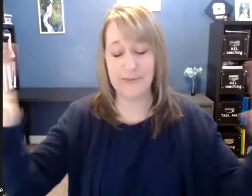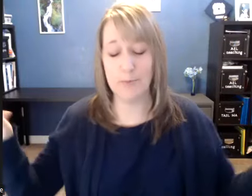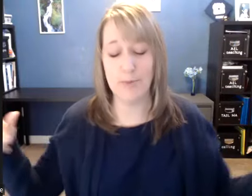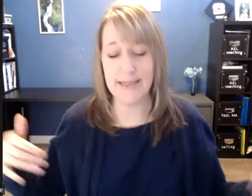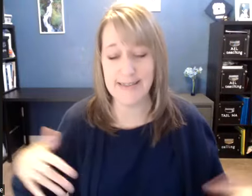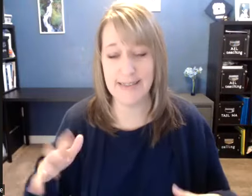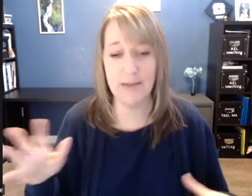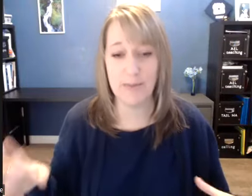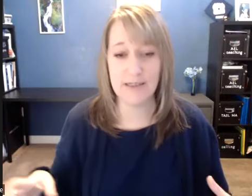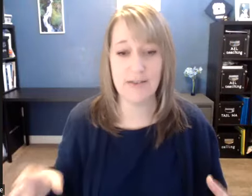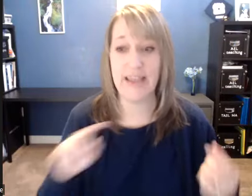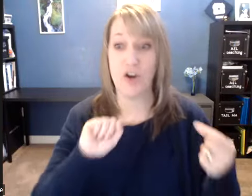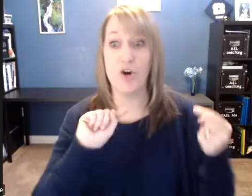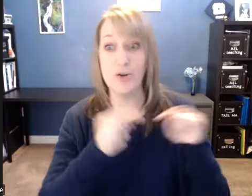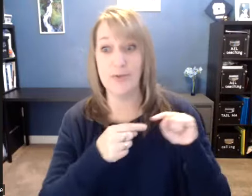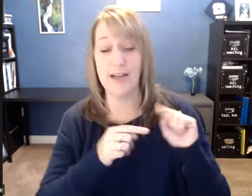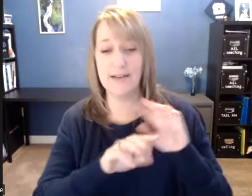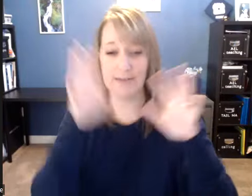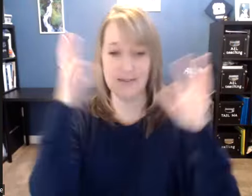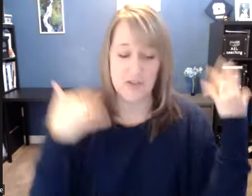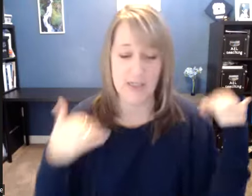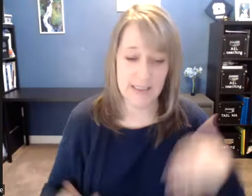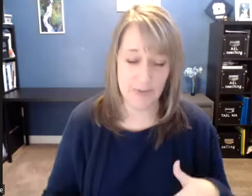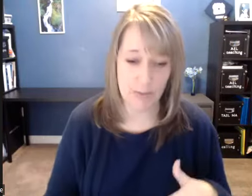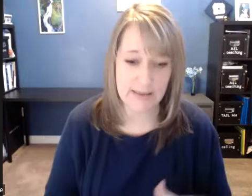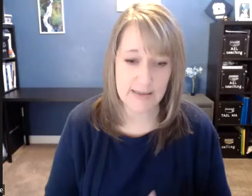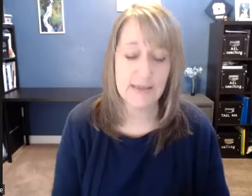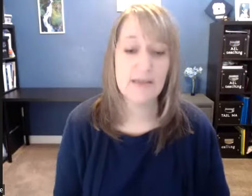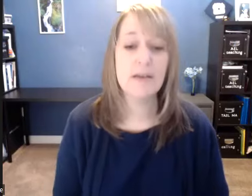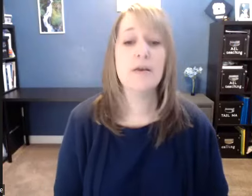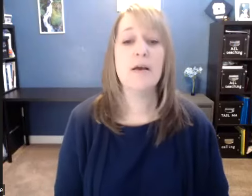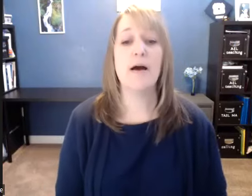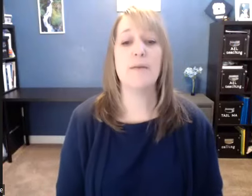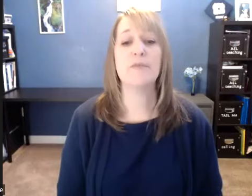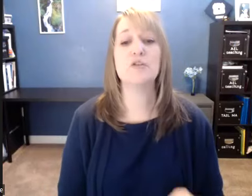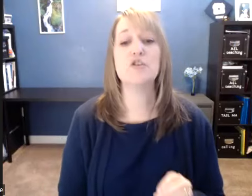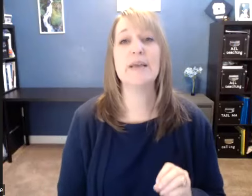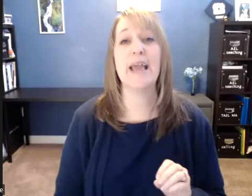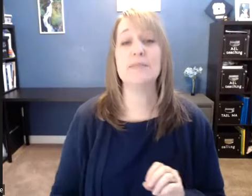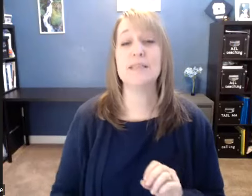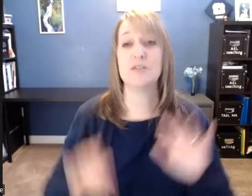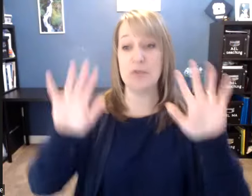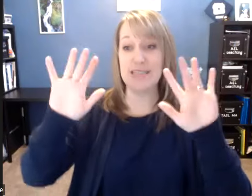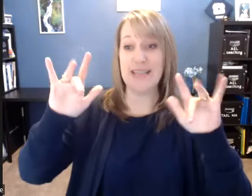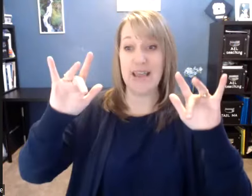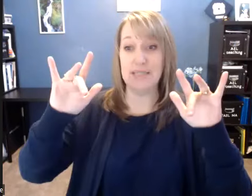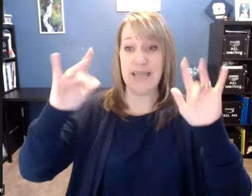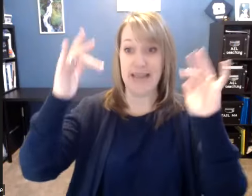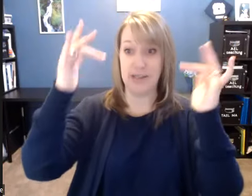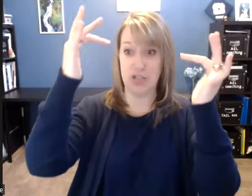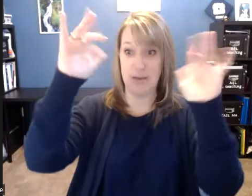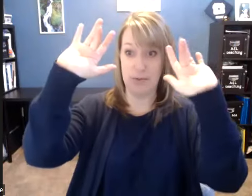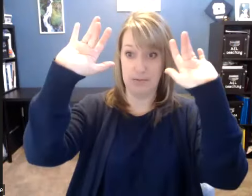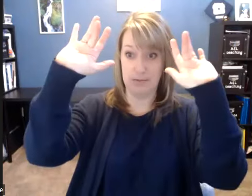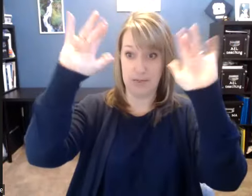different places, and it means it like hurt, right? You sign it in different places. But if you're doing empty, so this is the empty hand shape,